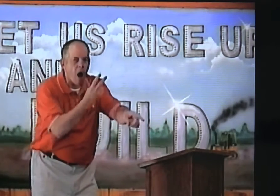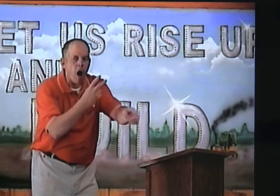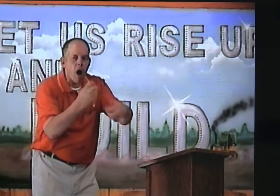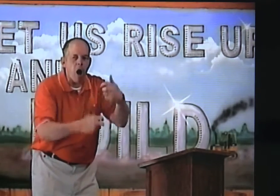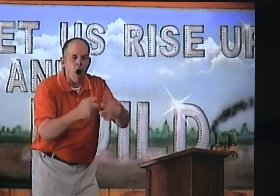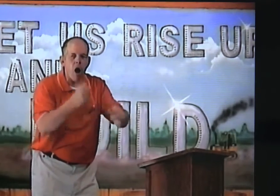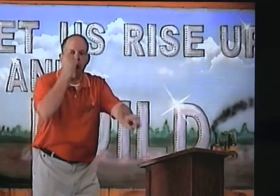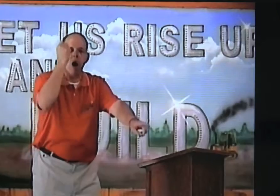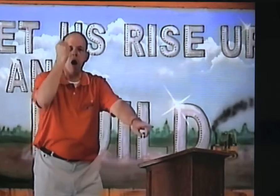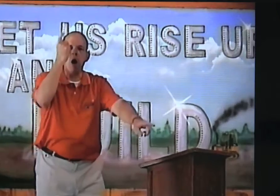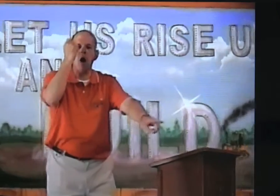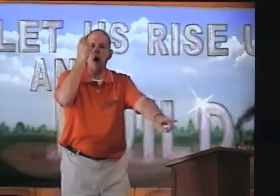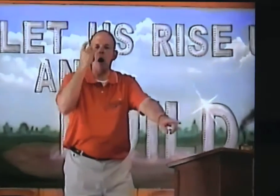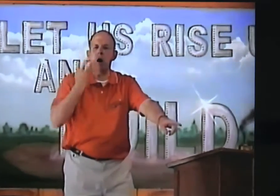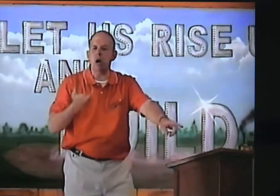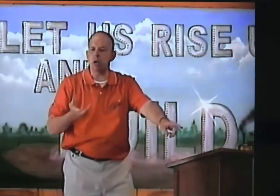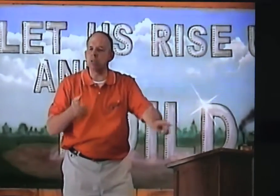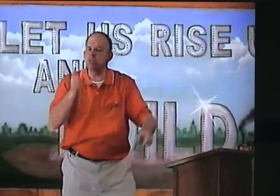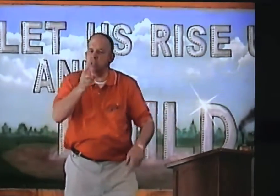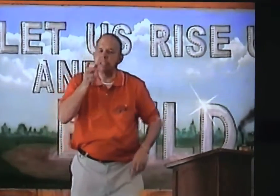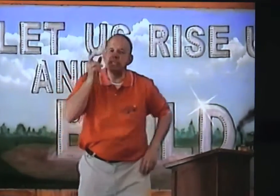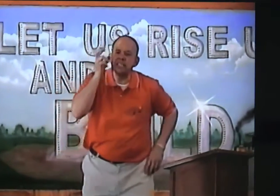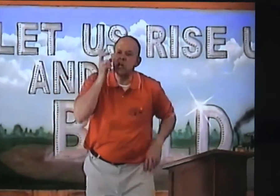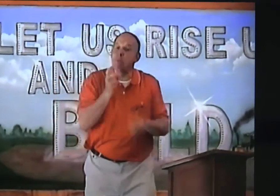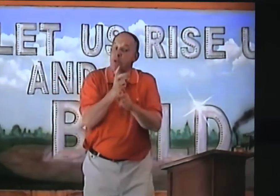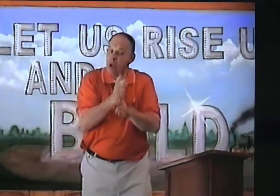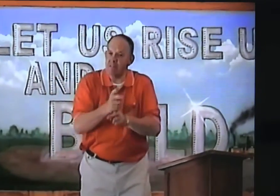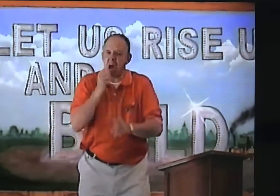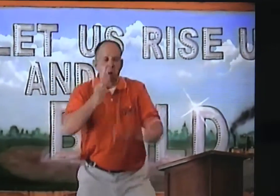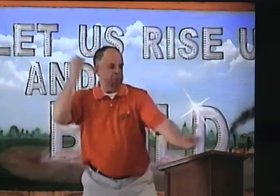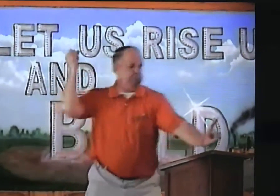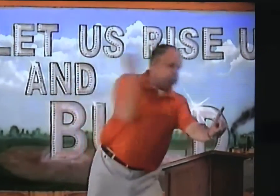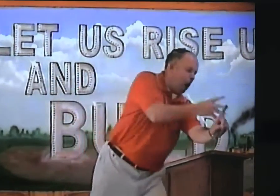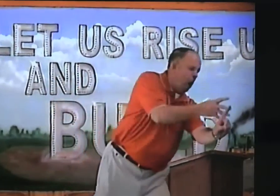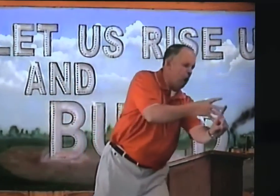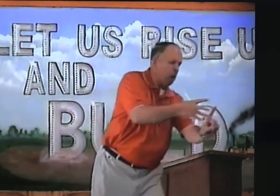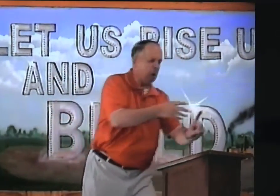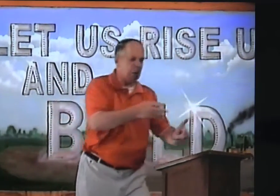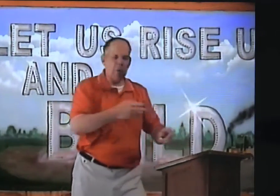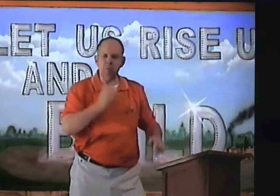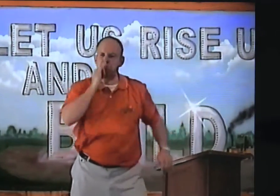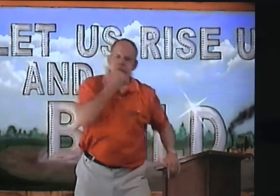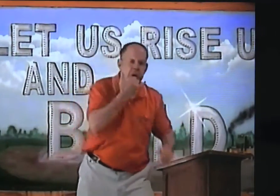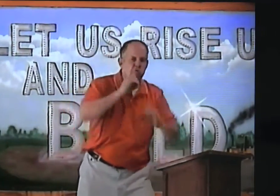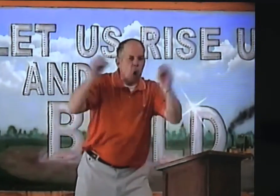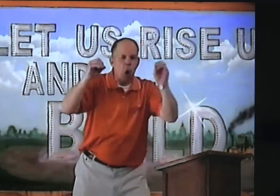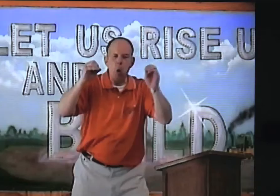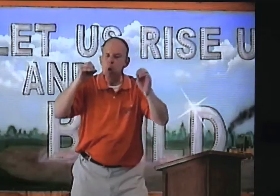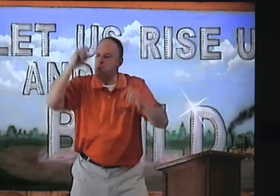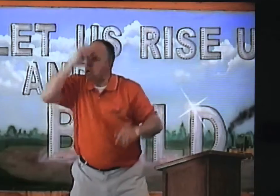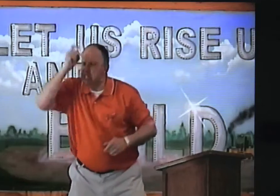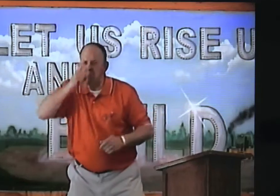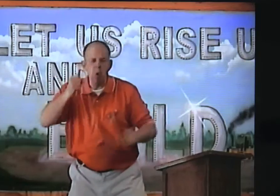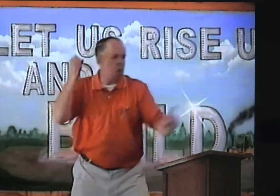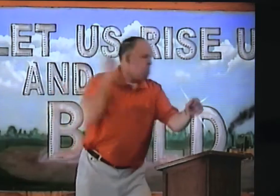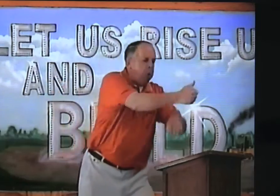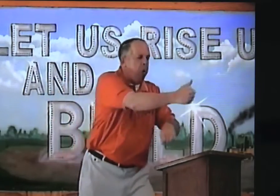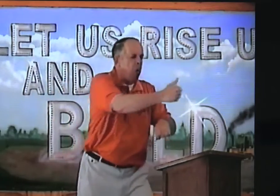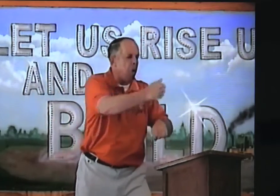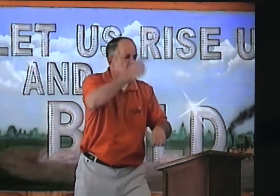explained it. And he understood. He said, listen, be careful you don't blow him out of the crash at first